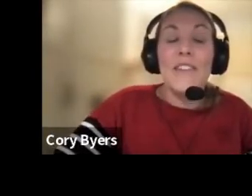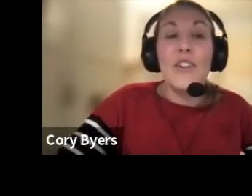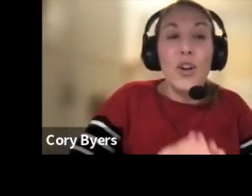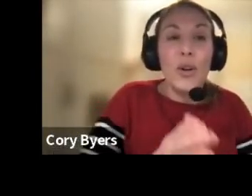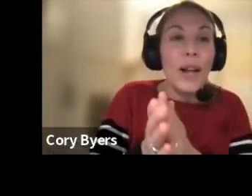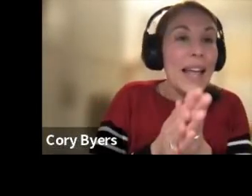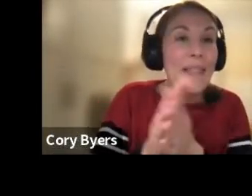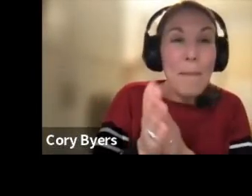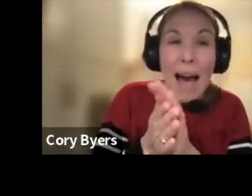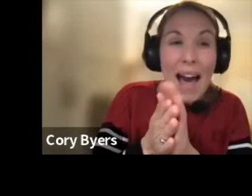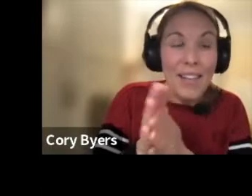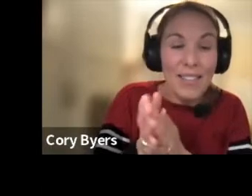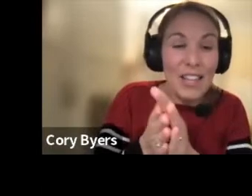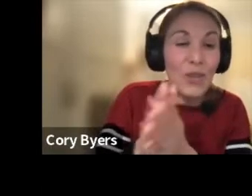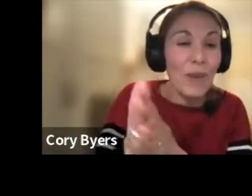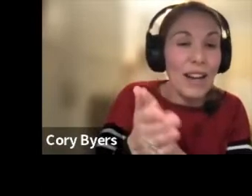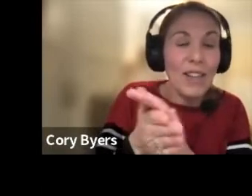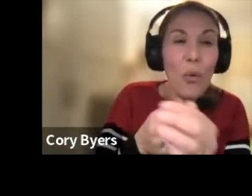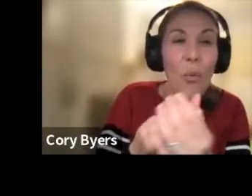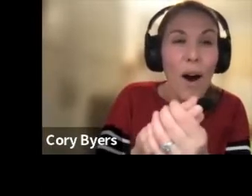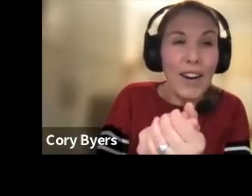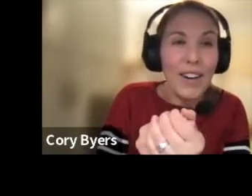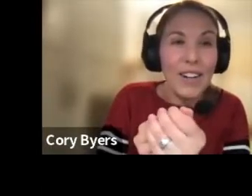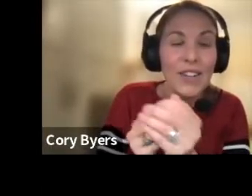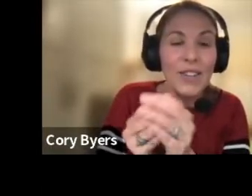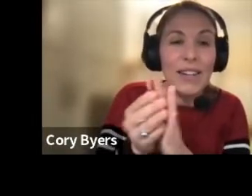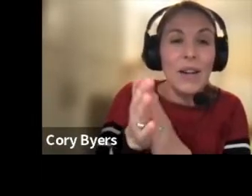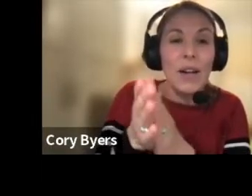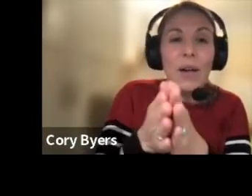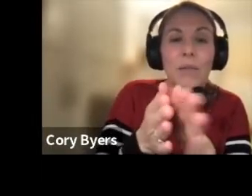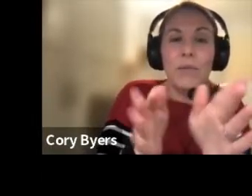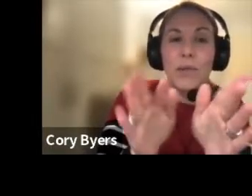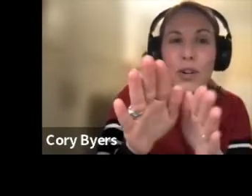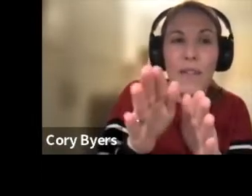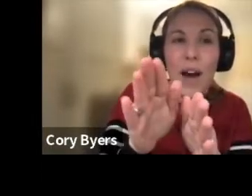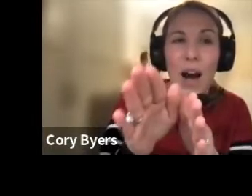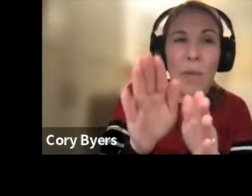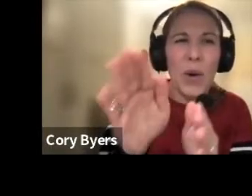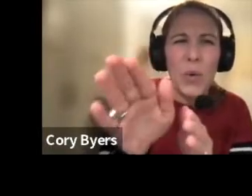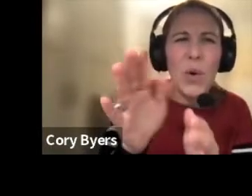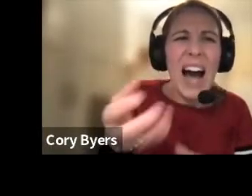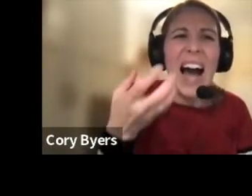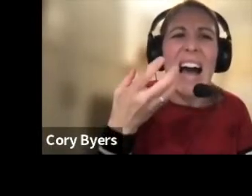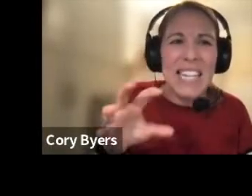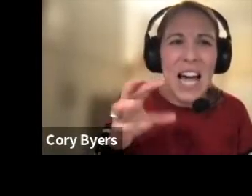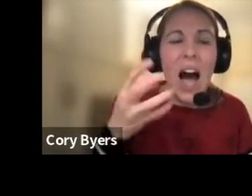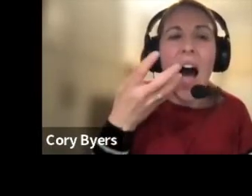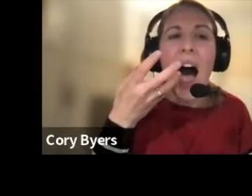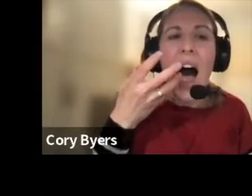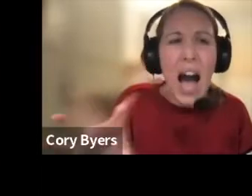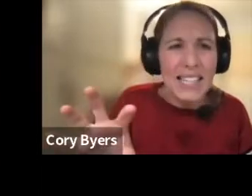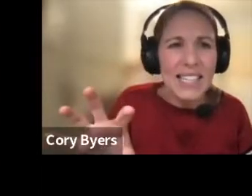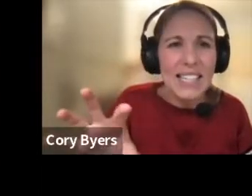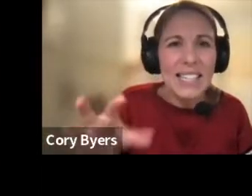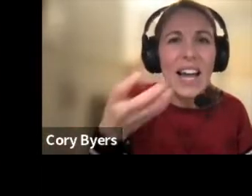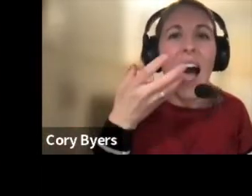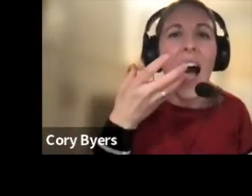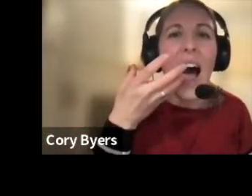And if you're in the bath and you're running the water, you can turn on the hot water. Ooh, hot,